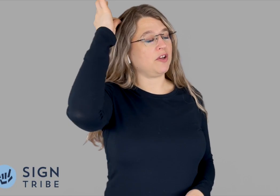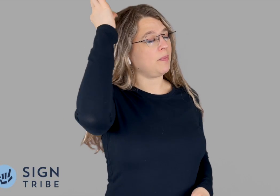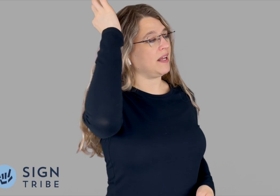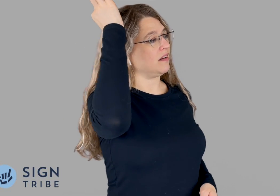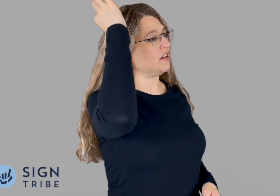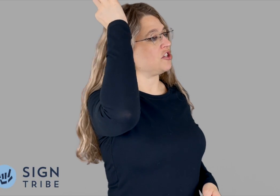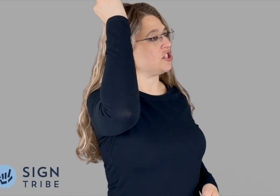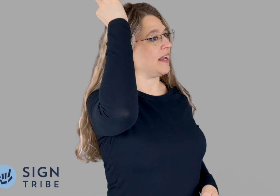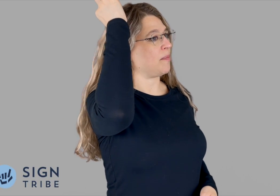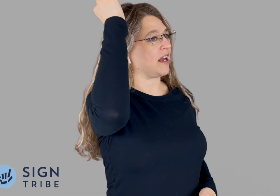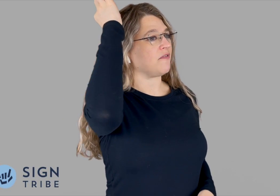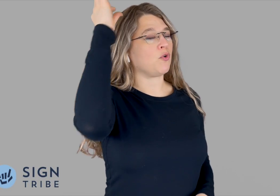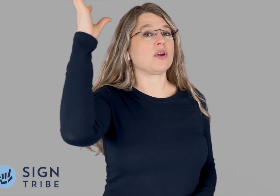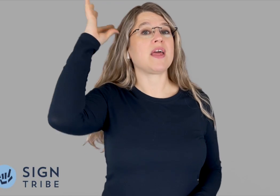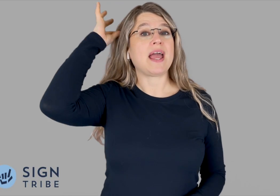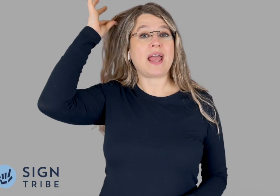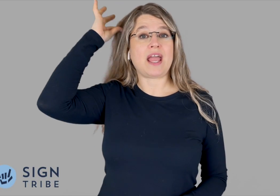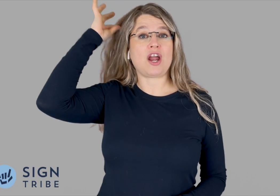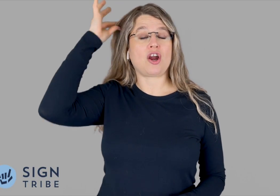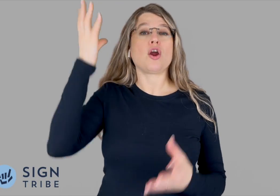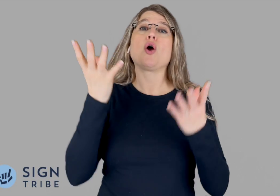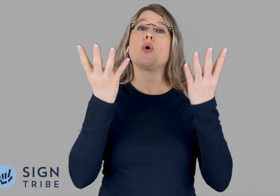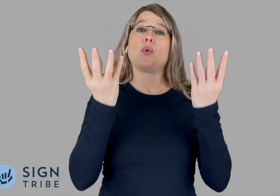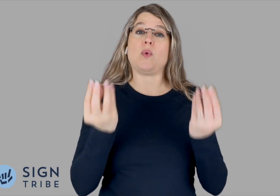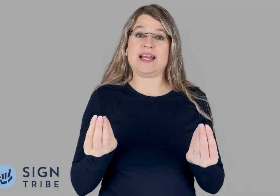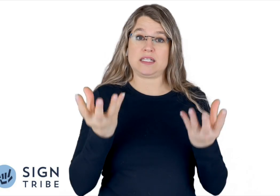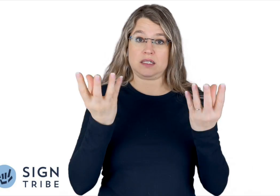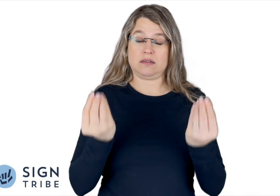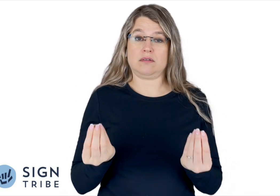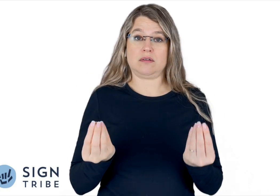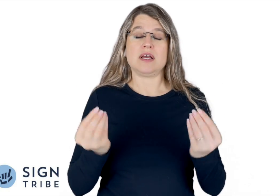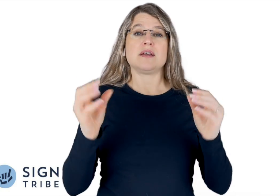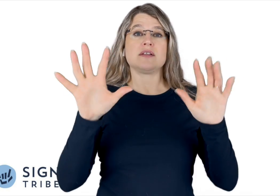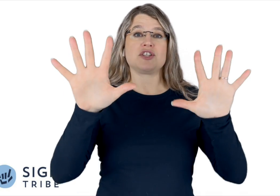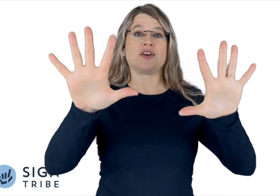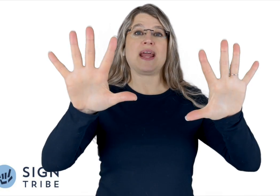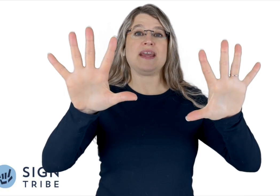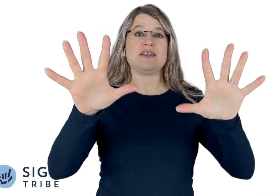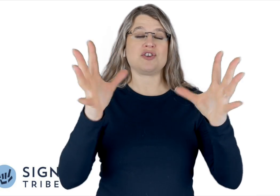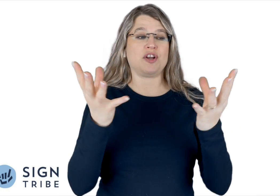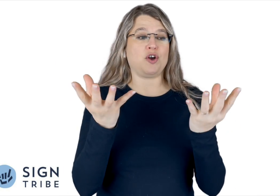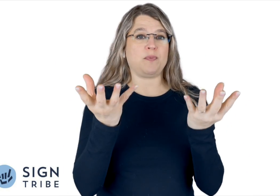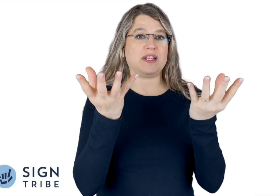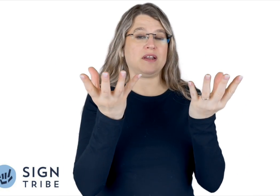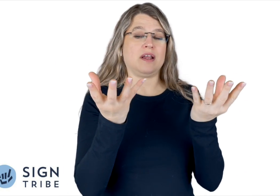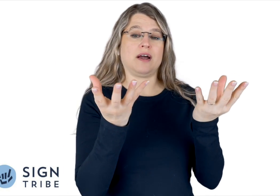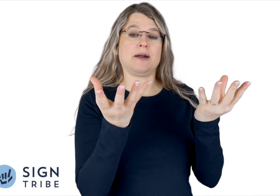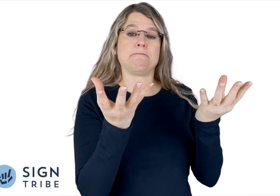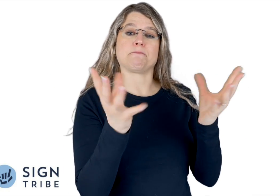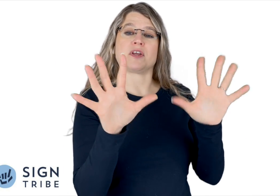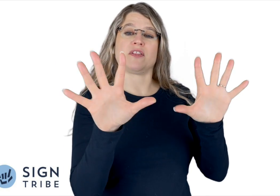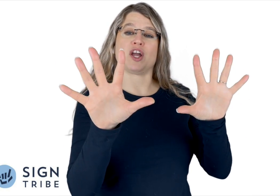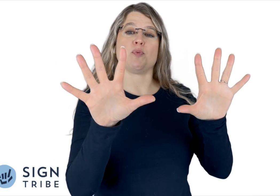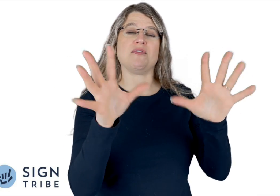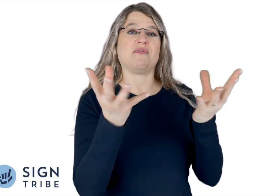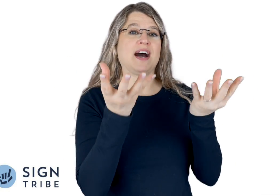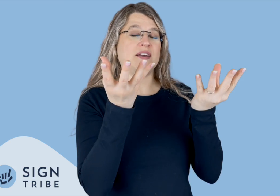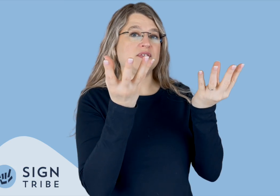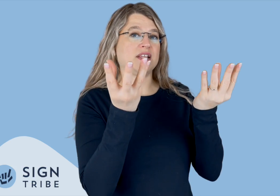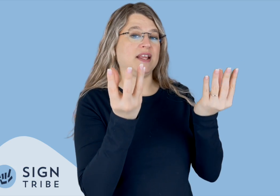bit and just shake it back and forth. Hair, wet. So your hands are in open, like open 5s, and then as